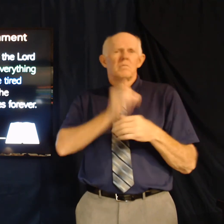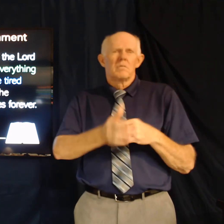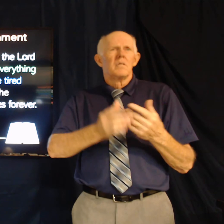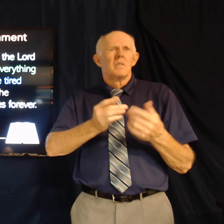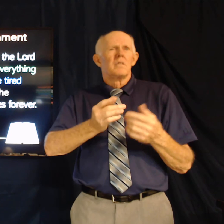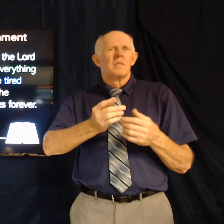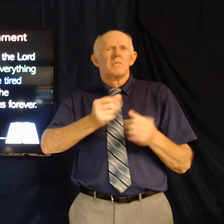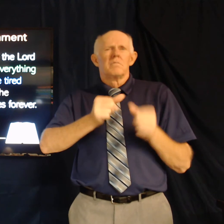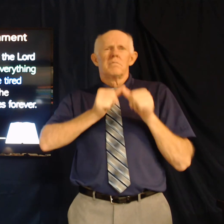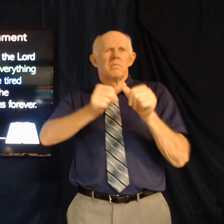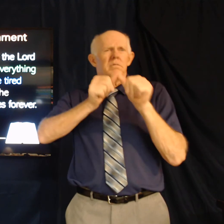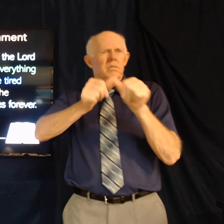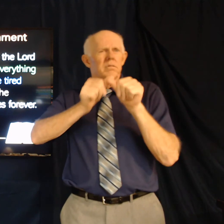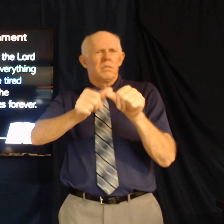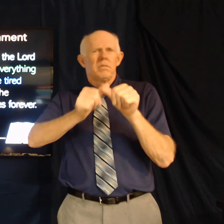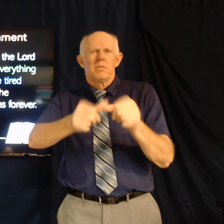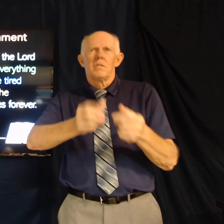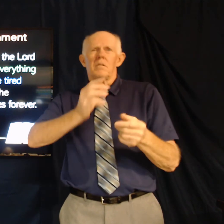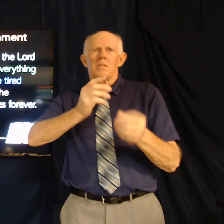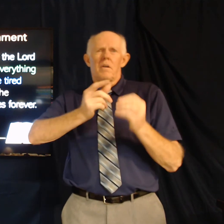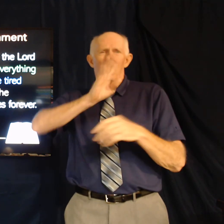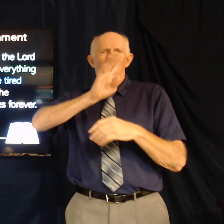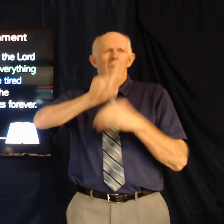He didn't have to sit down and rest.